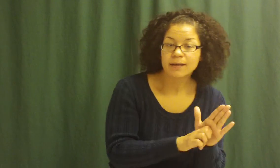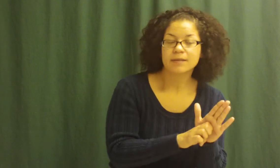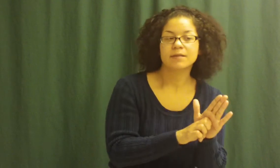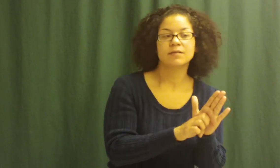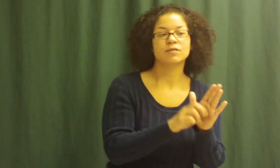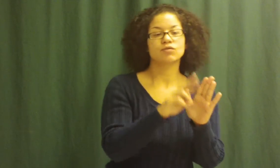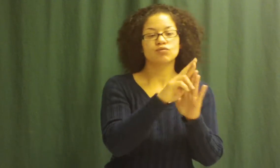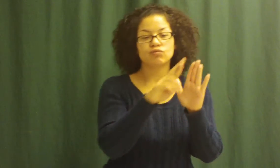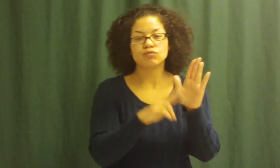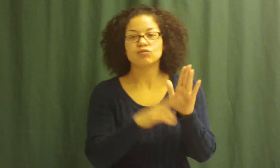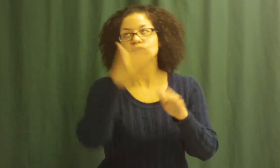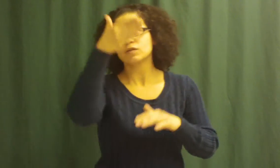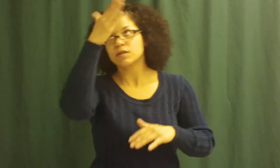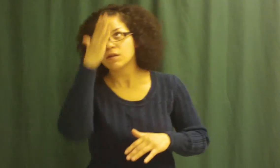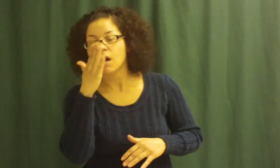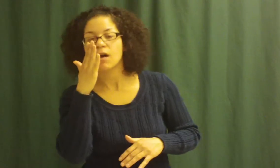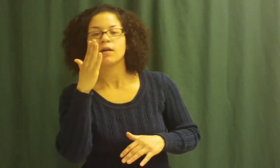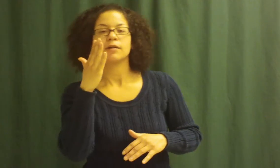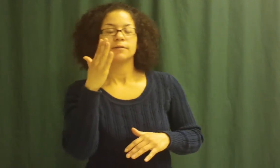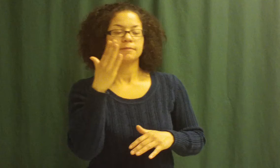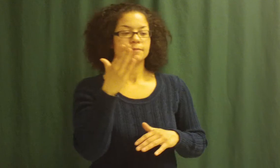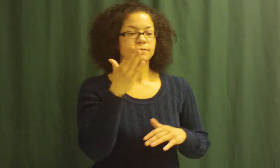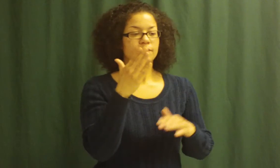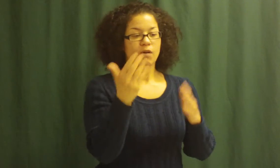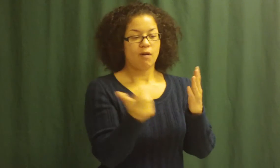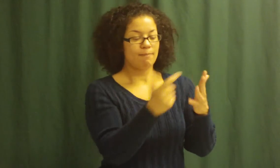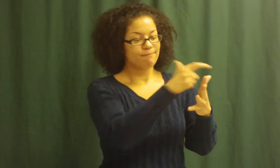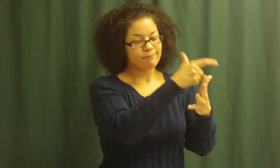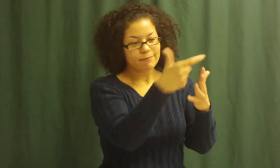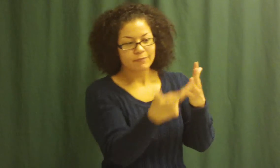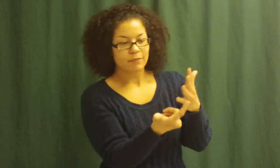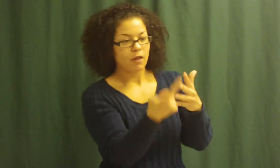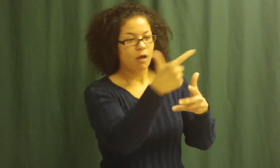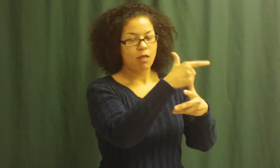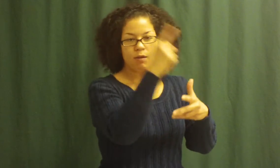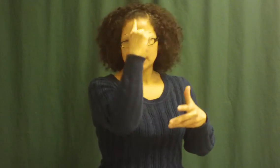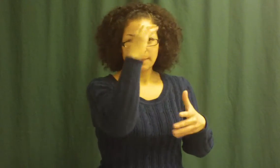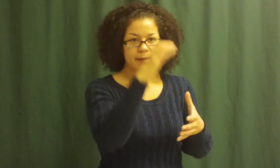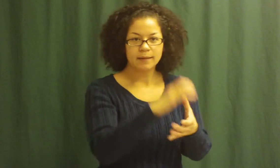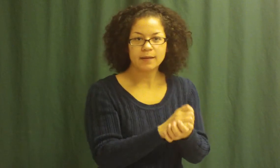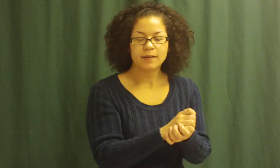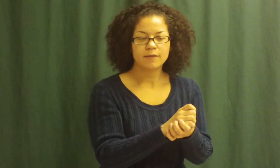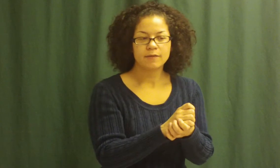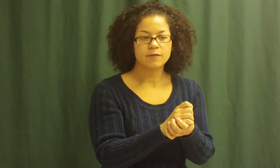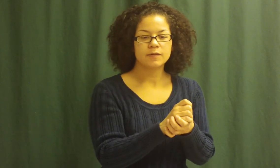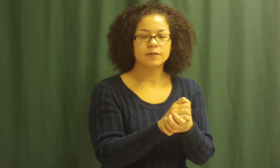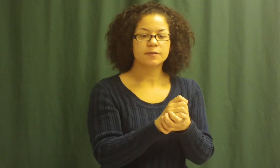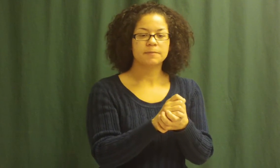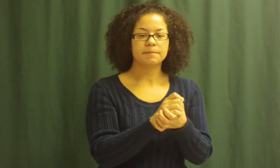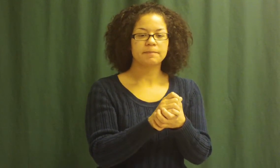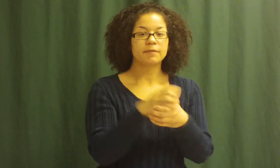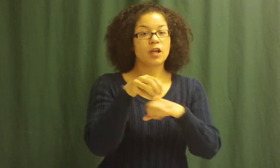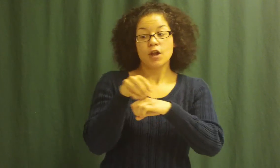These beliefs then determine how the culture responds to its religious topics, issues, and